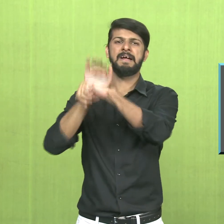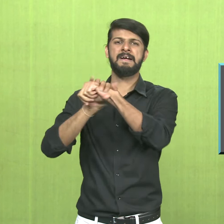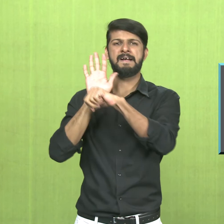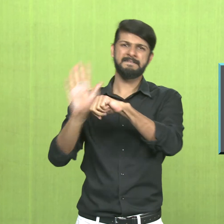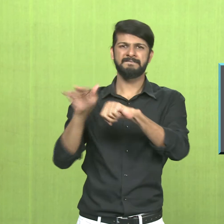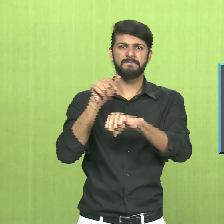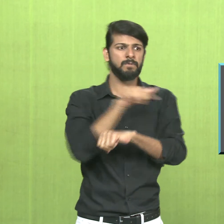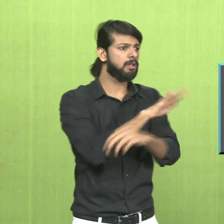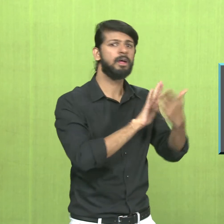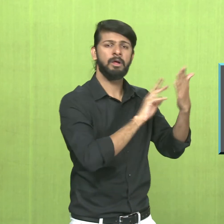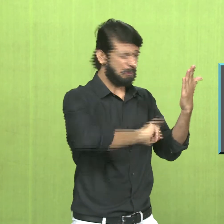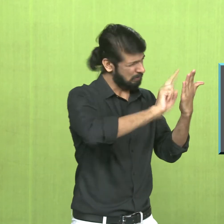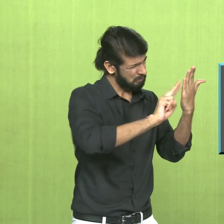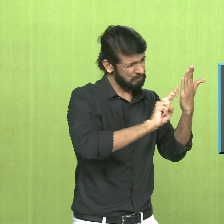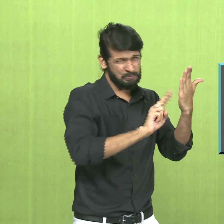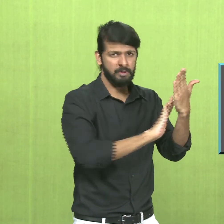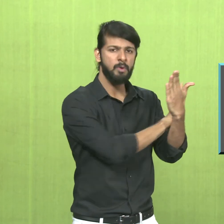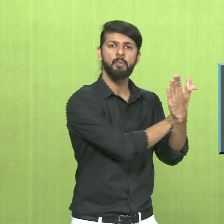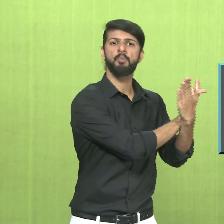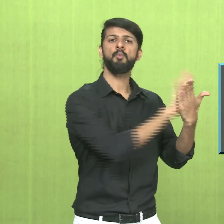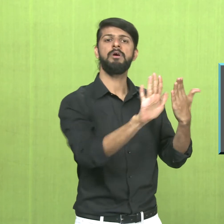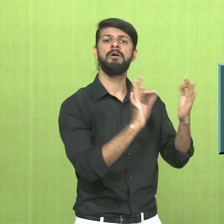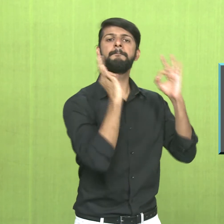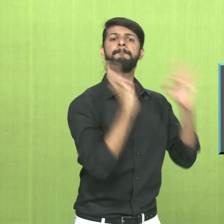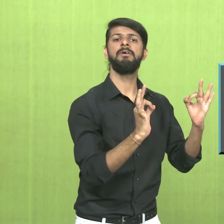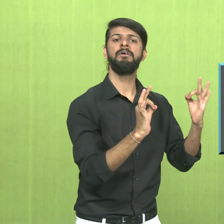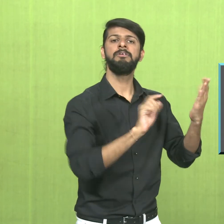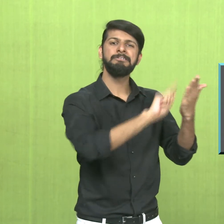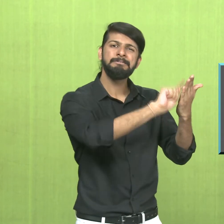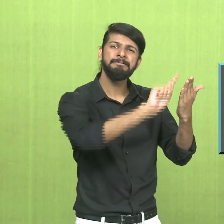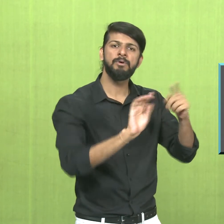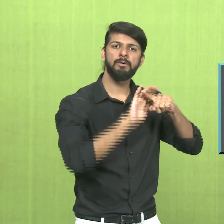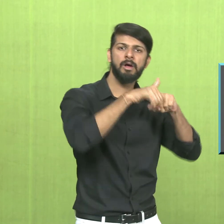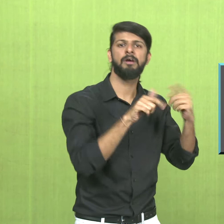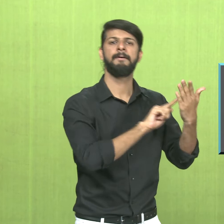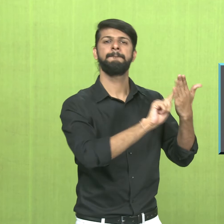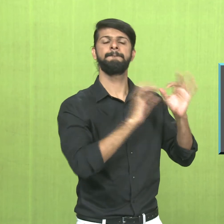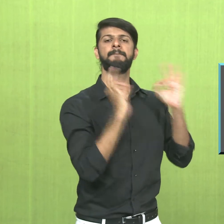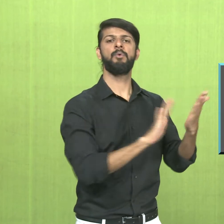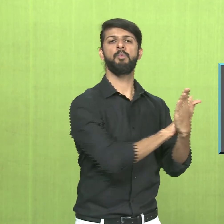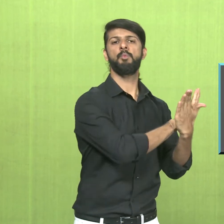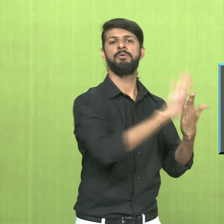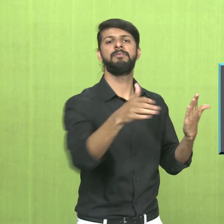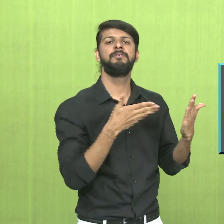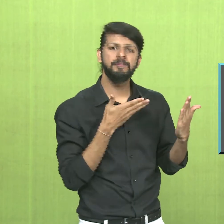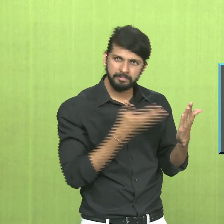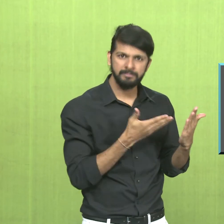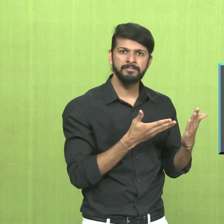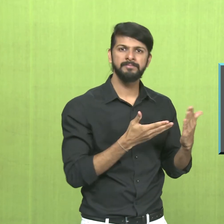But the good point is that they do not crack or discolor. Even if you use a lot of pastel and it becomes thick, it does